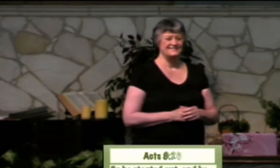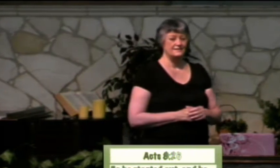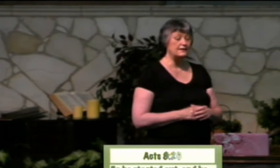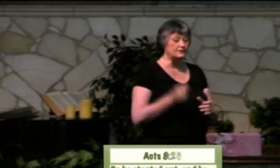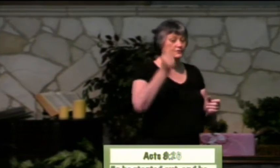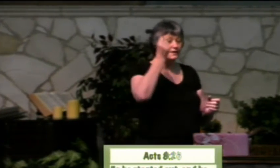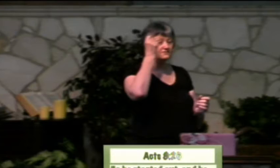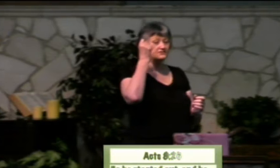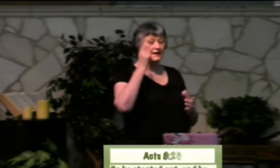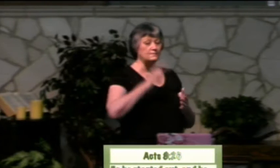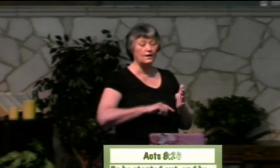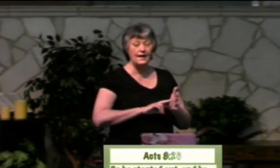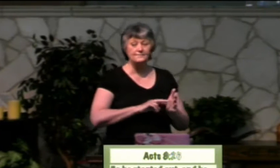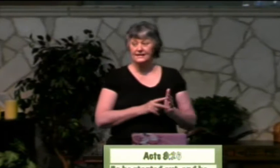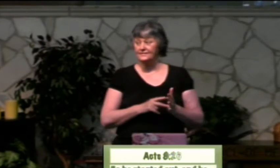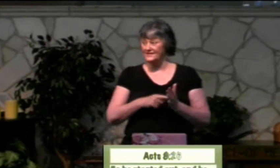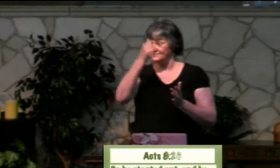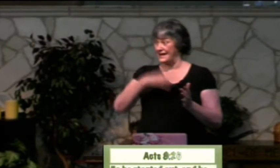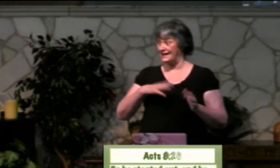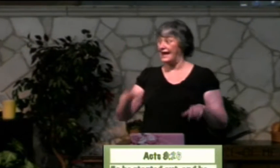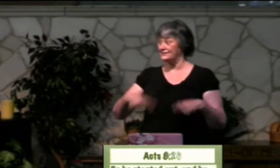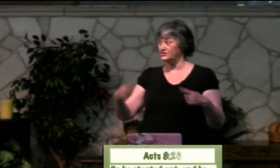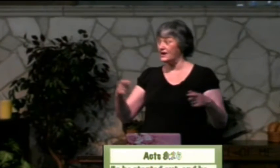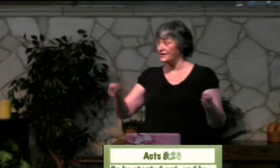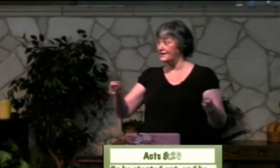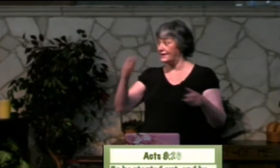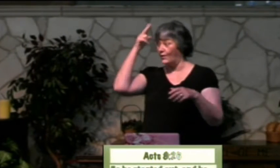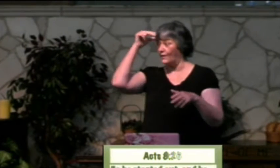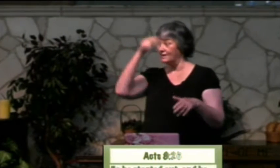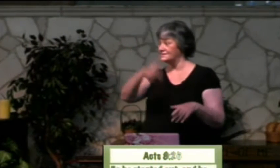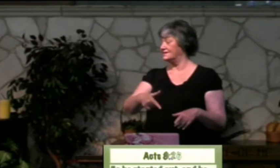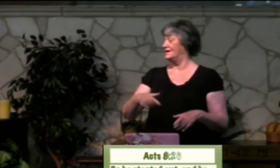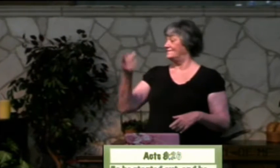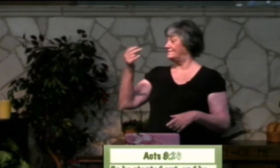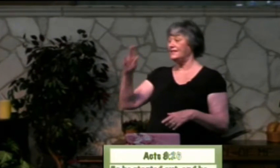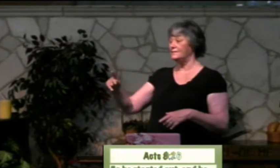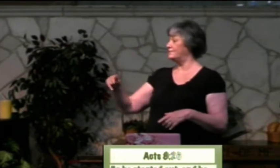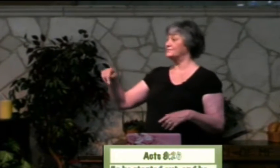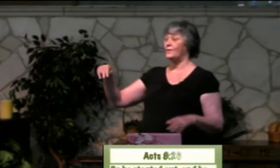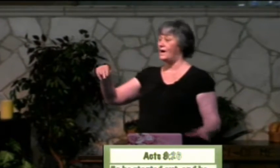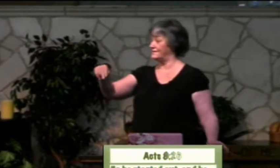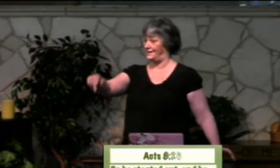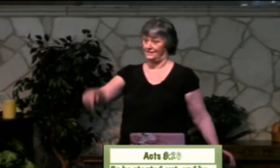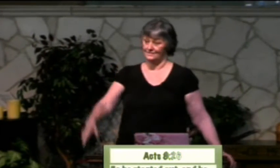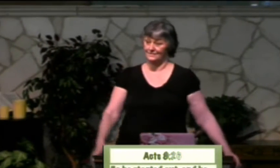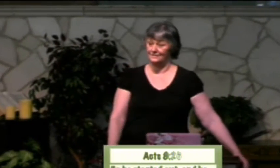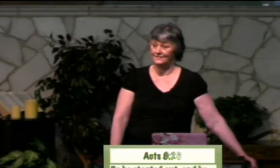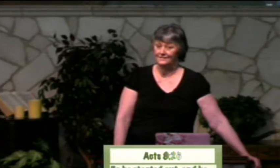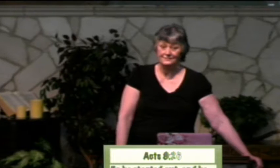but you understand what I mean. This man had a chariot and a horse. Philip was walking.